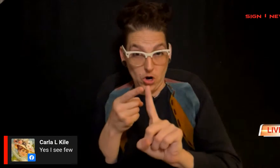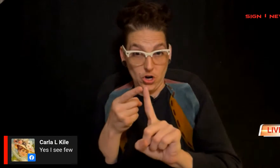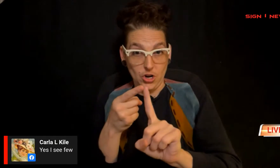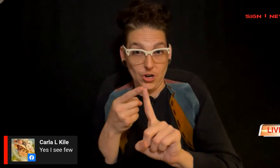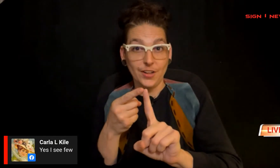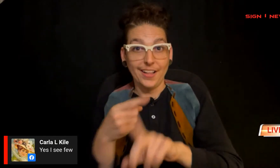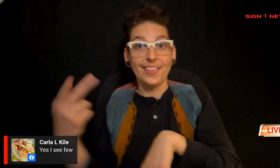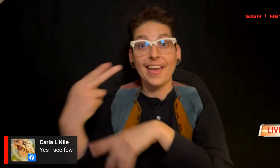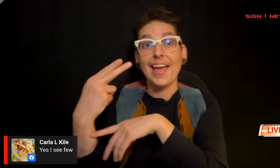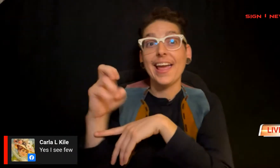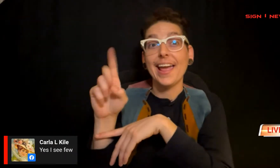Anyway, but here's the point.